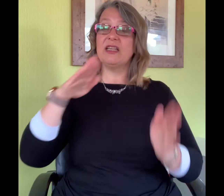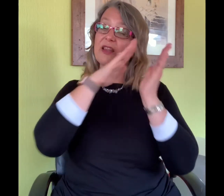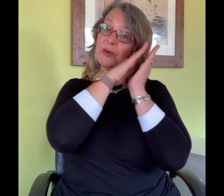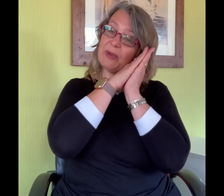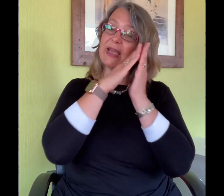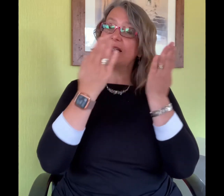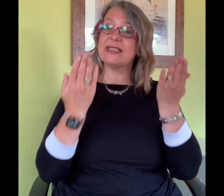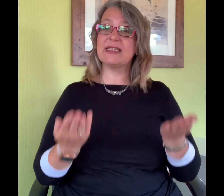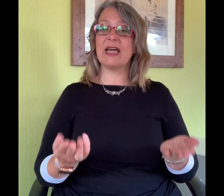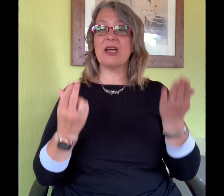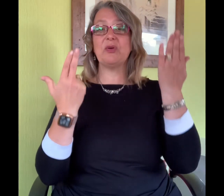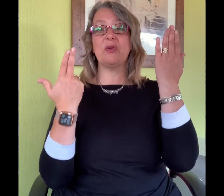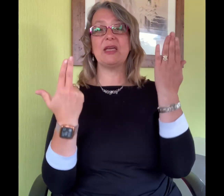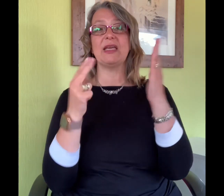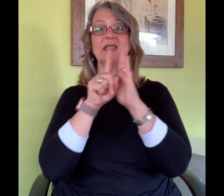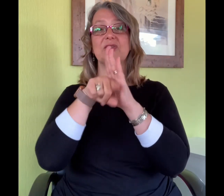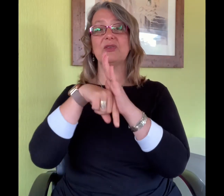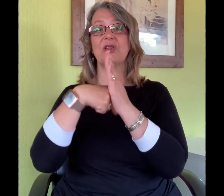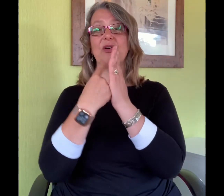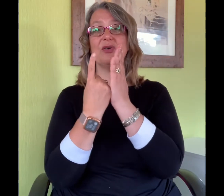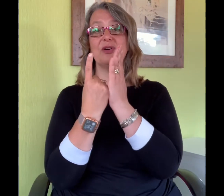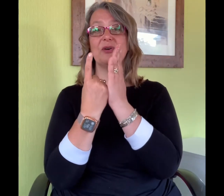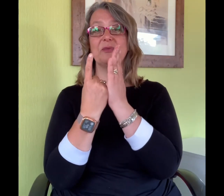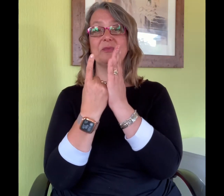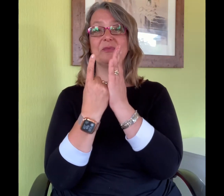their bed? It's now 8 o'clock.